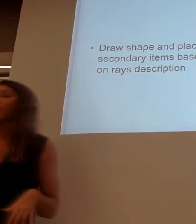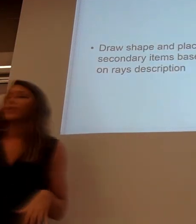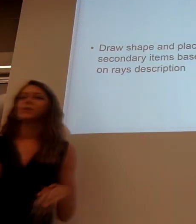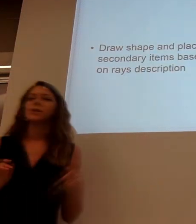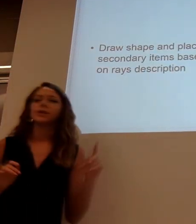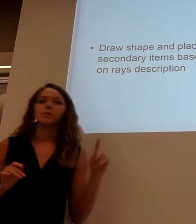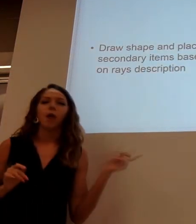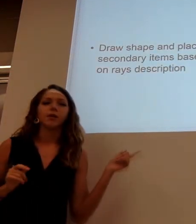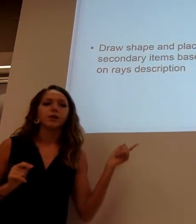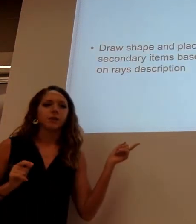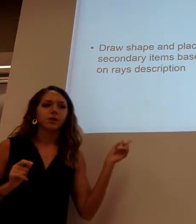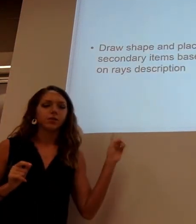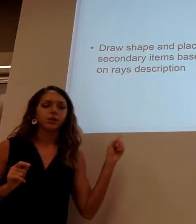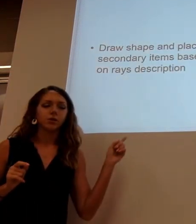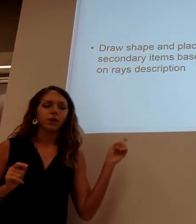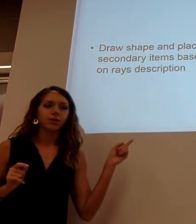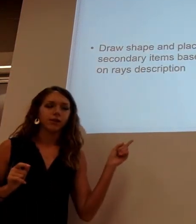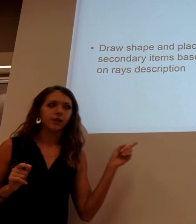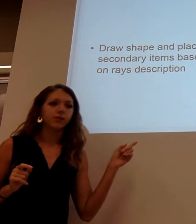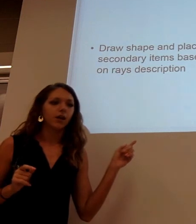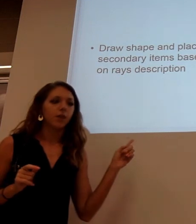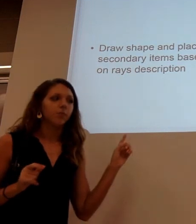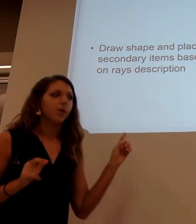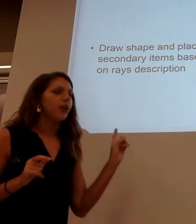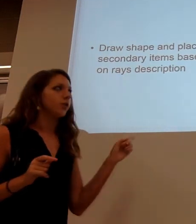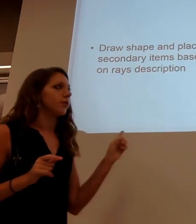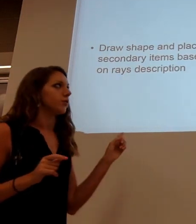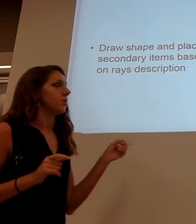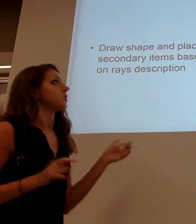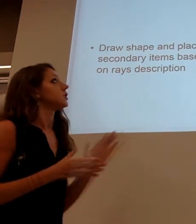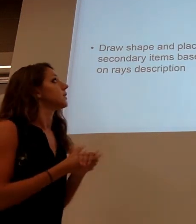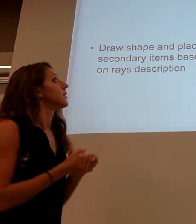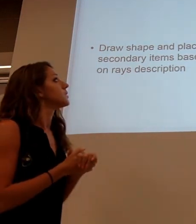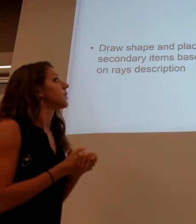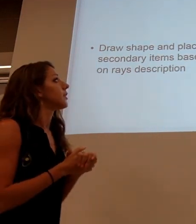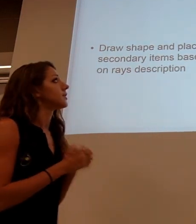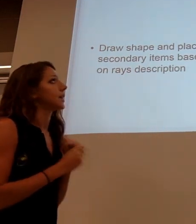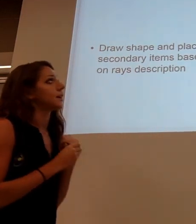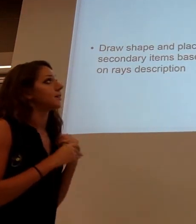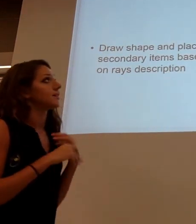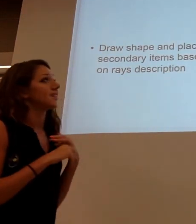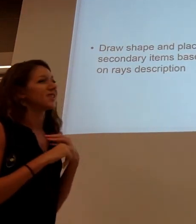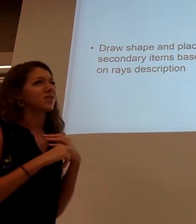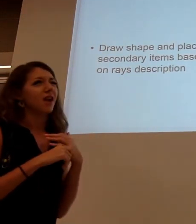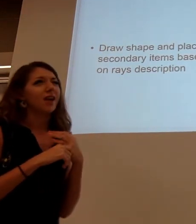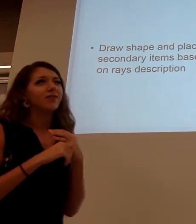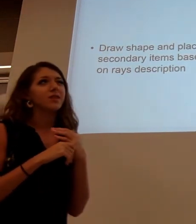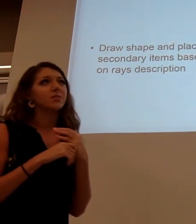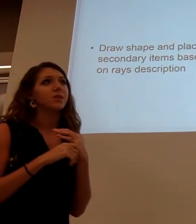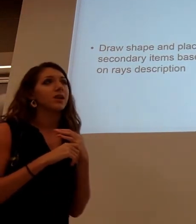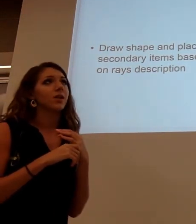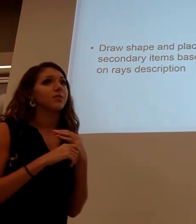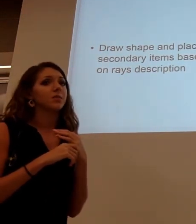Okay, this one is probably going to be the worst part of the test. I don't ever remember doing this, but there's like 6 or 9 of them. Can't quite